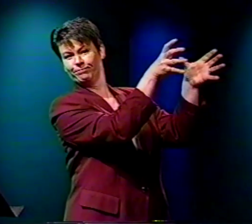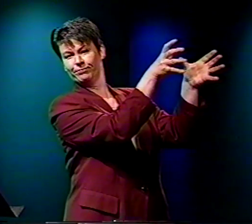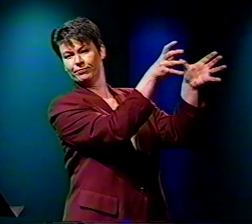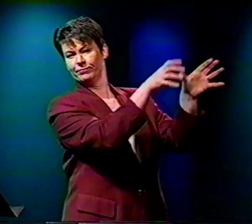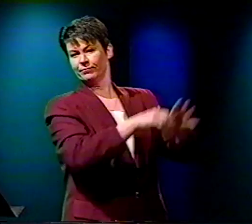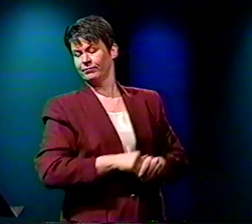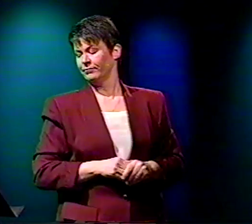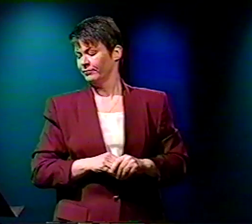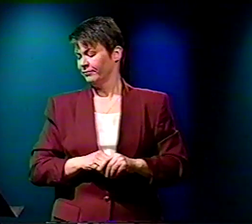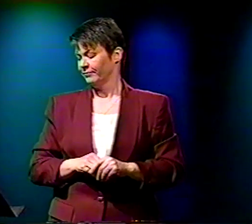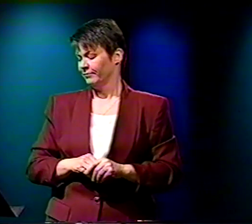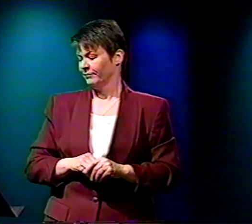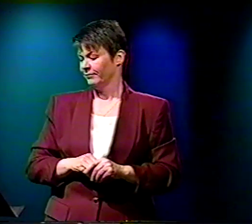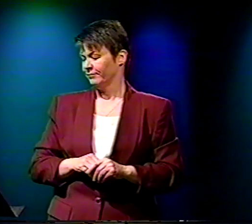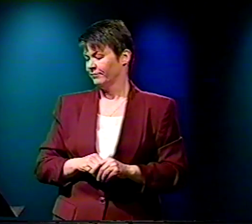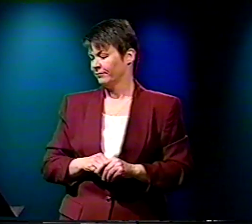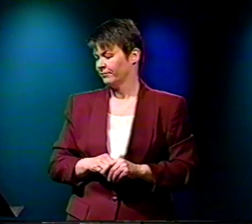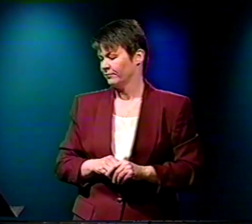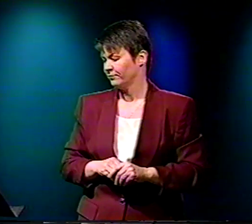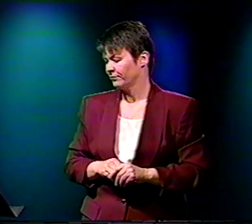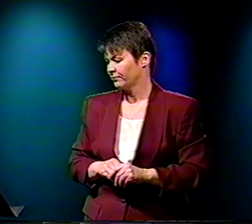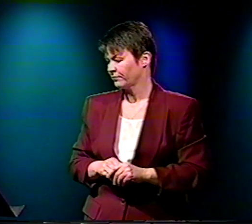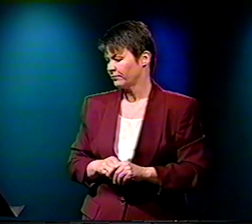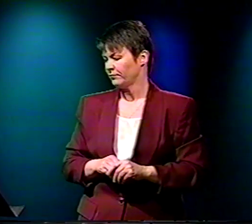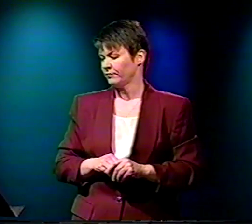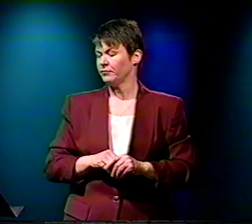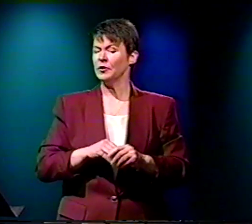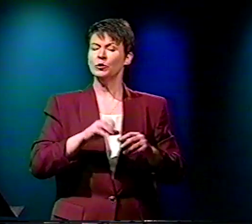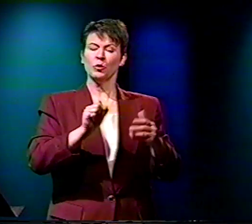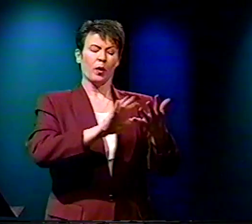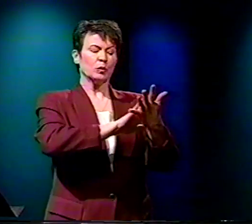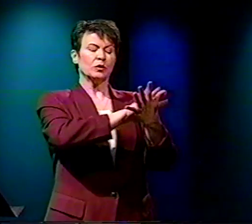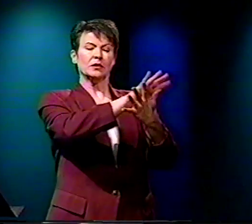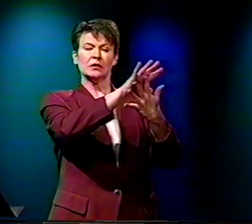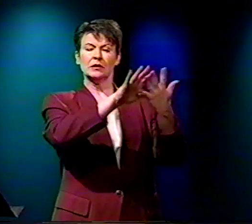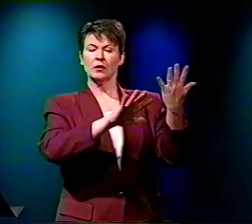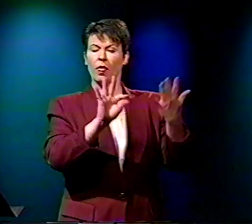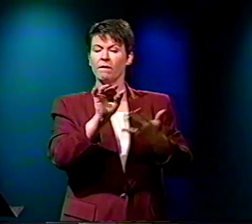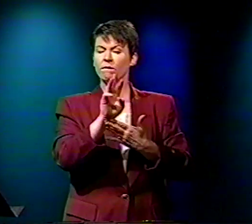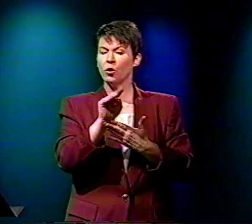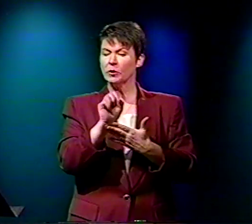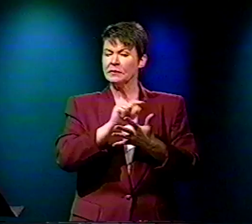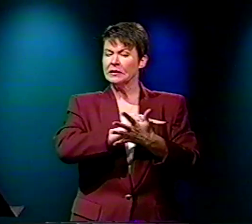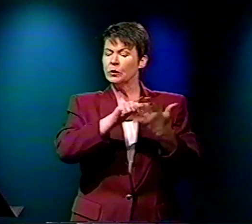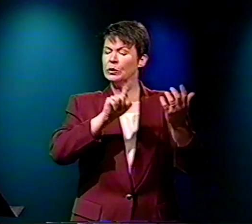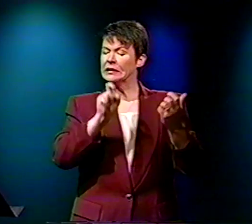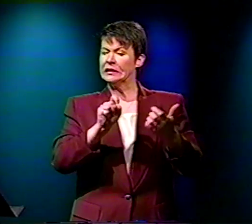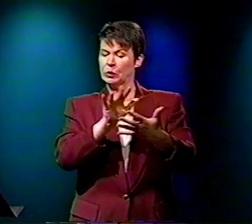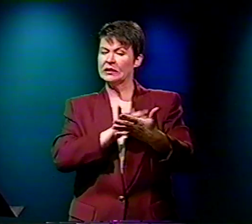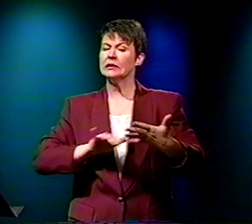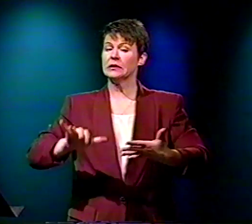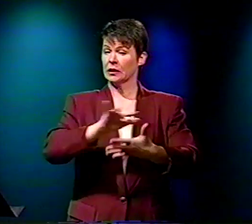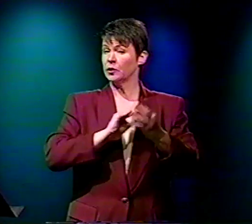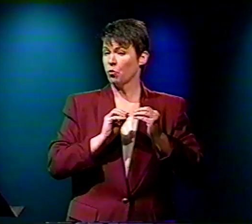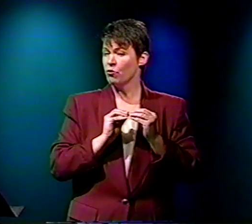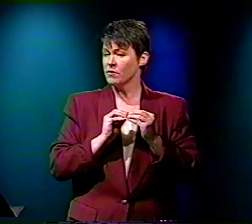and they don't want to be pushed aside from their own group. These forms of